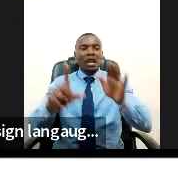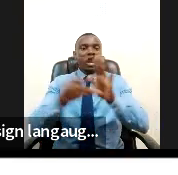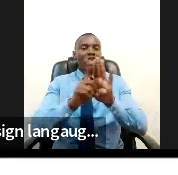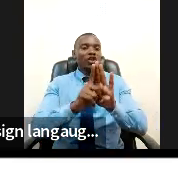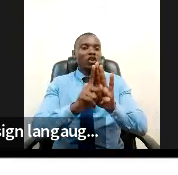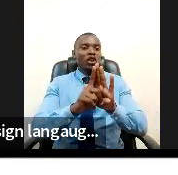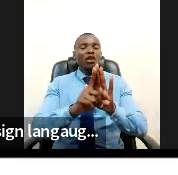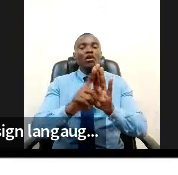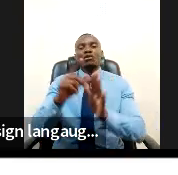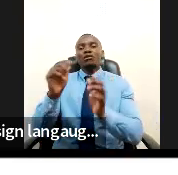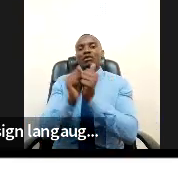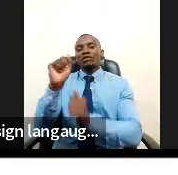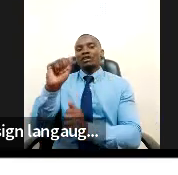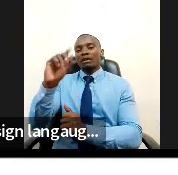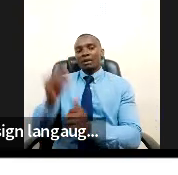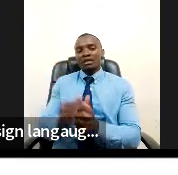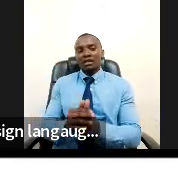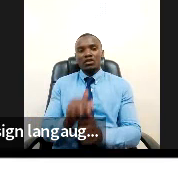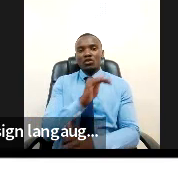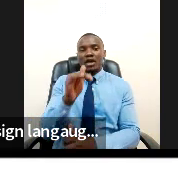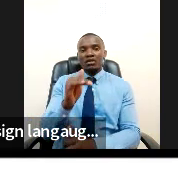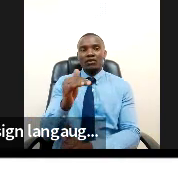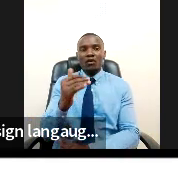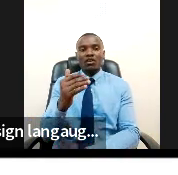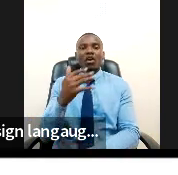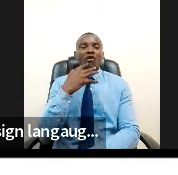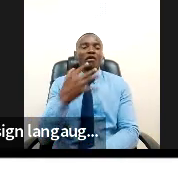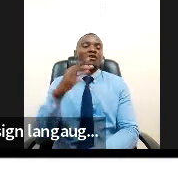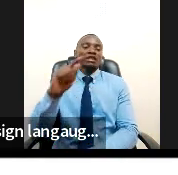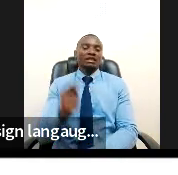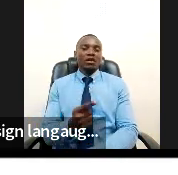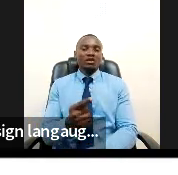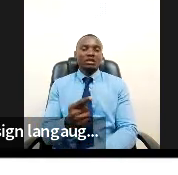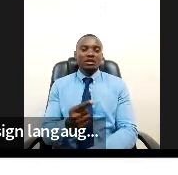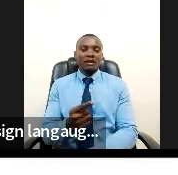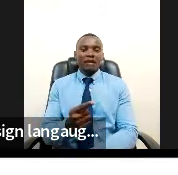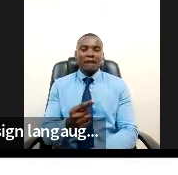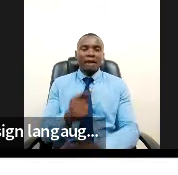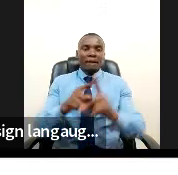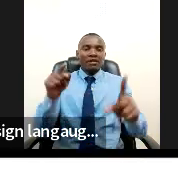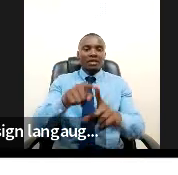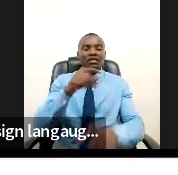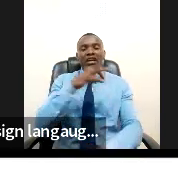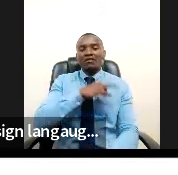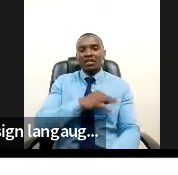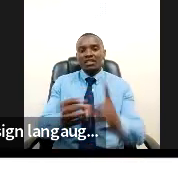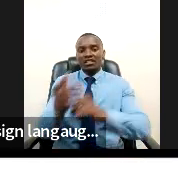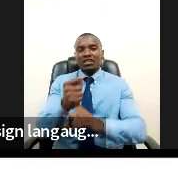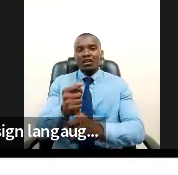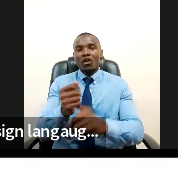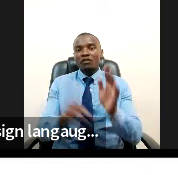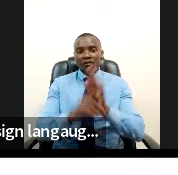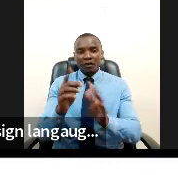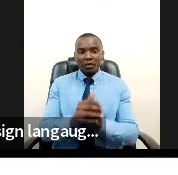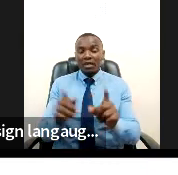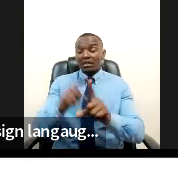is $15,000, which is low because of the advantages of developing a mobile app. This will allow